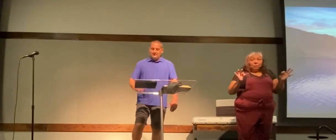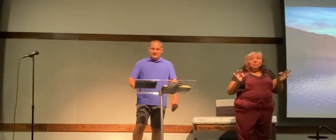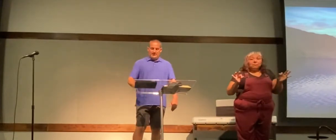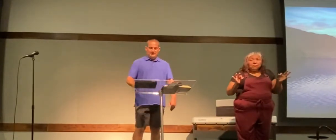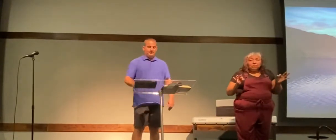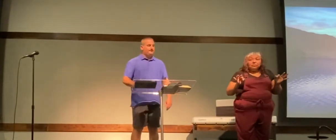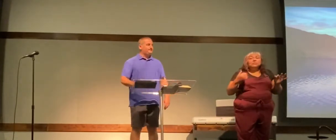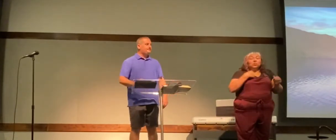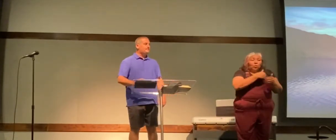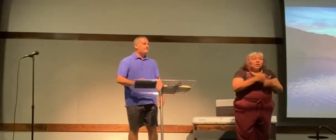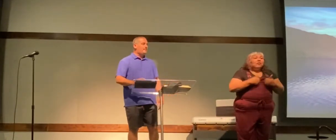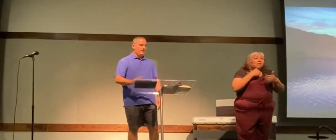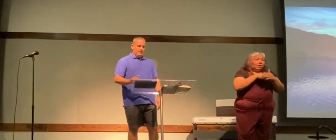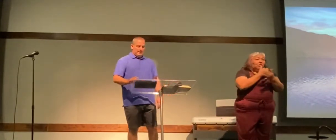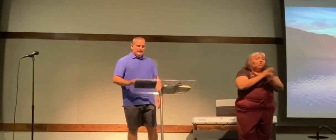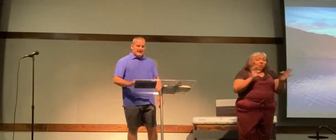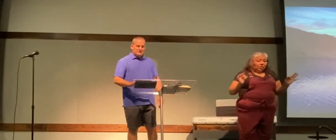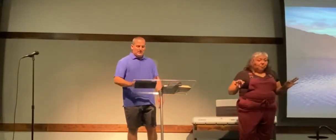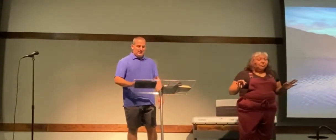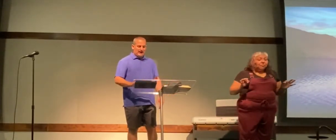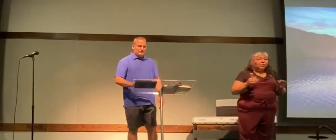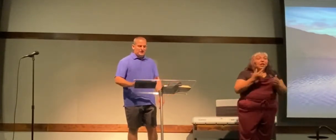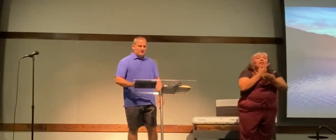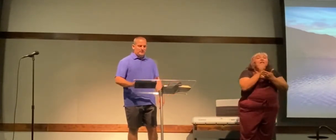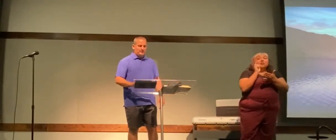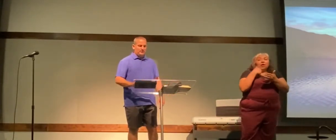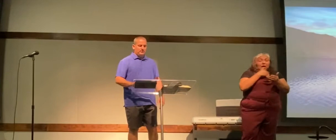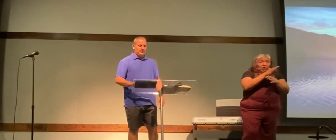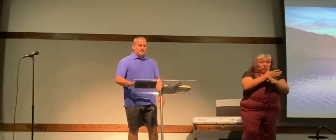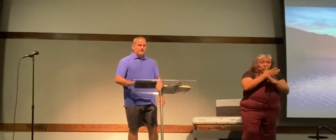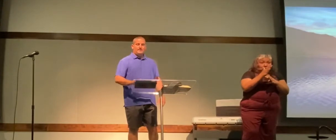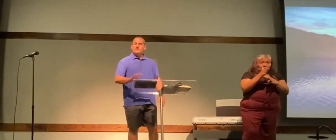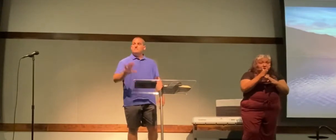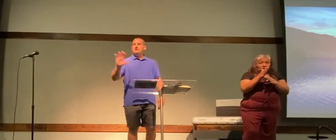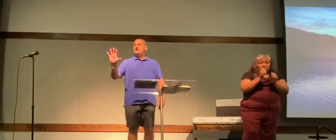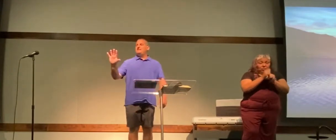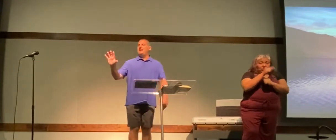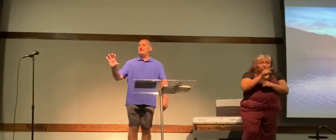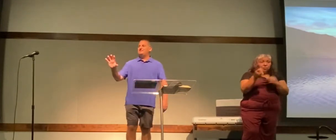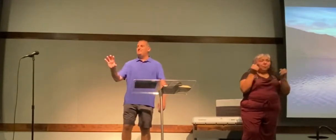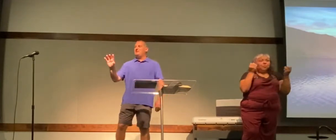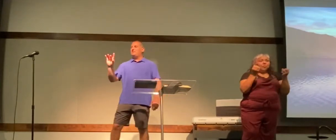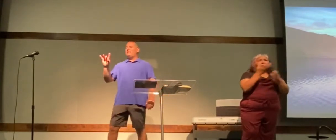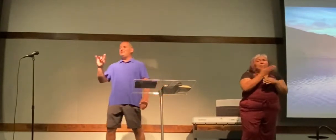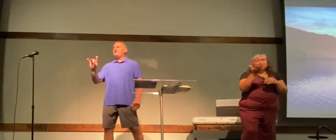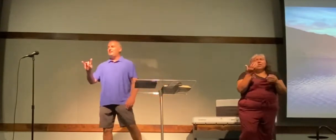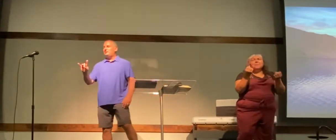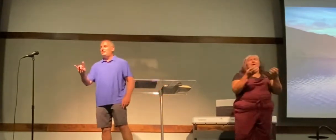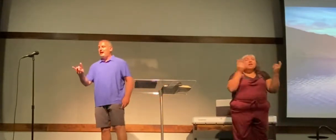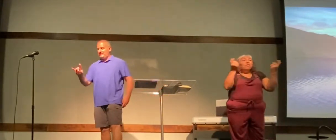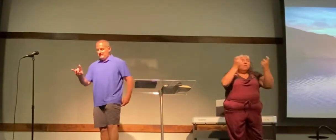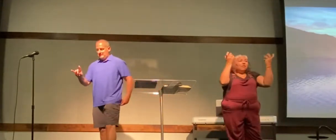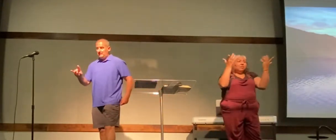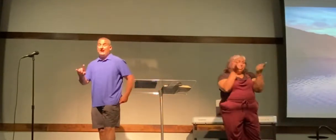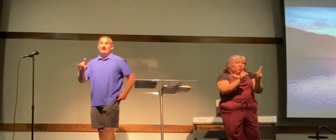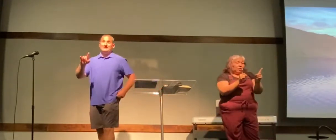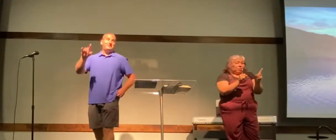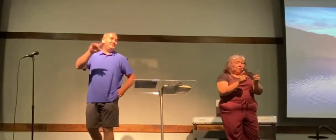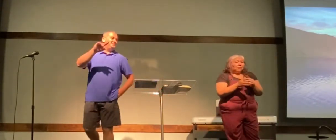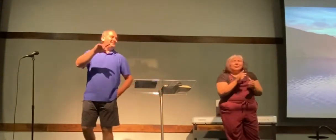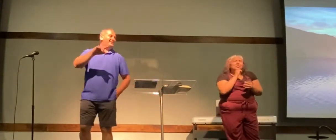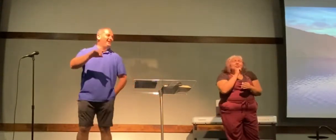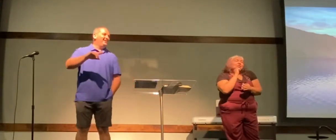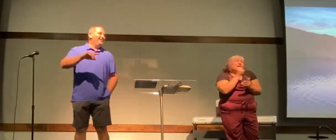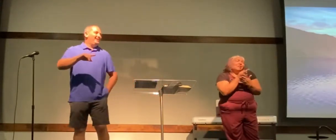live in freedom. Last week, I shared with you many things, many revivals that broke out, or not last